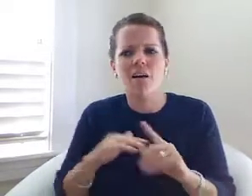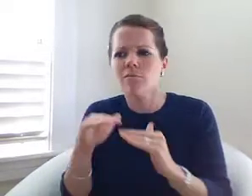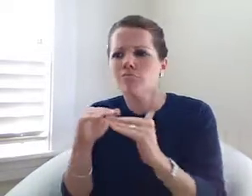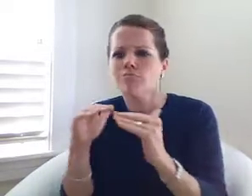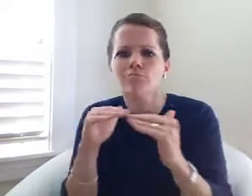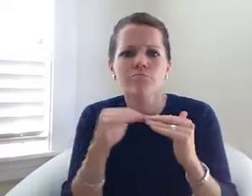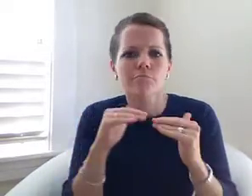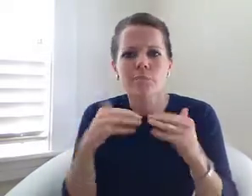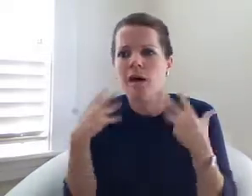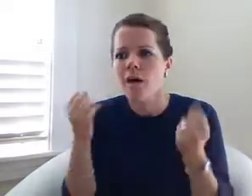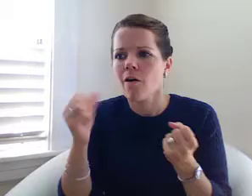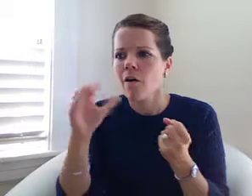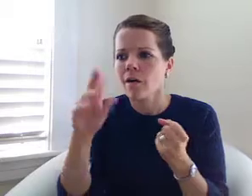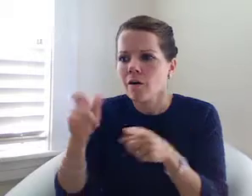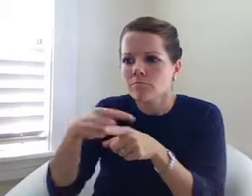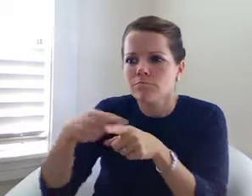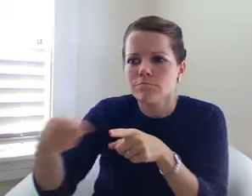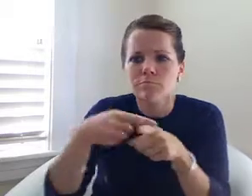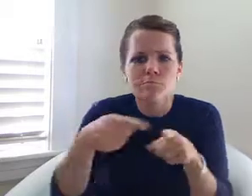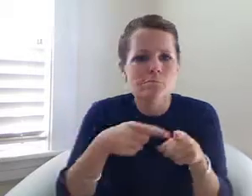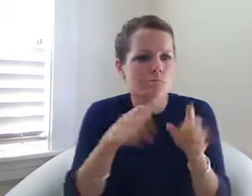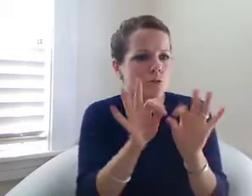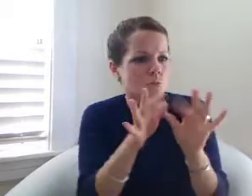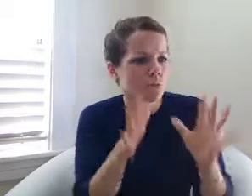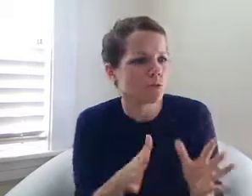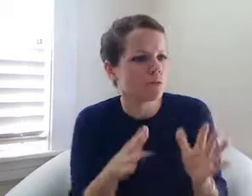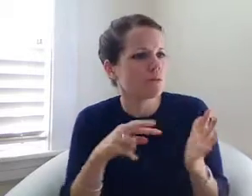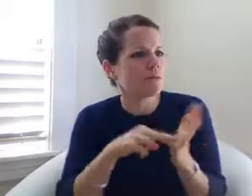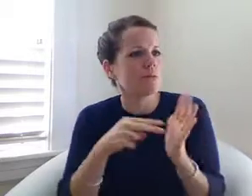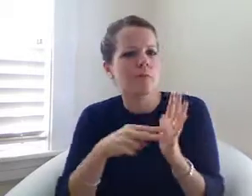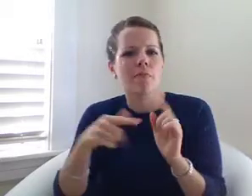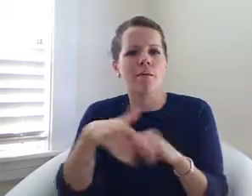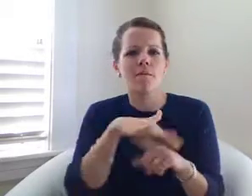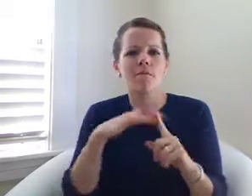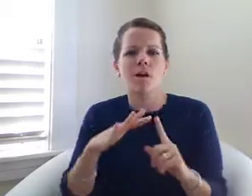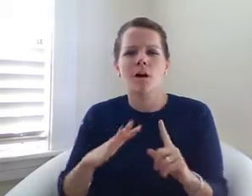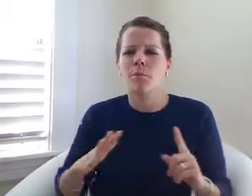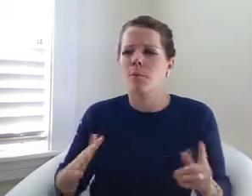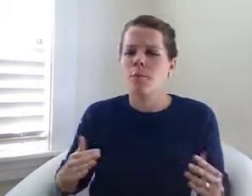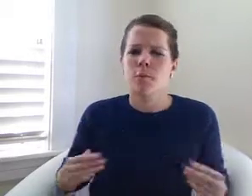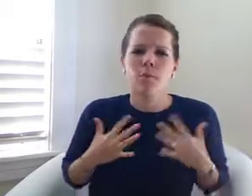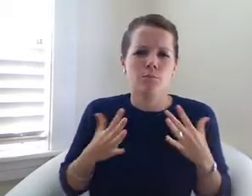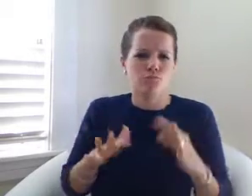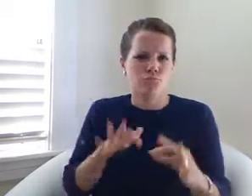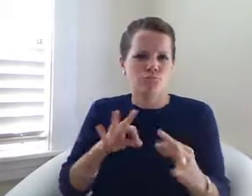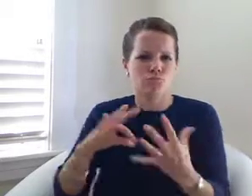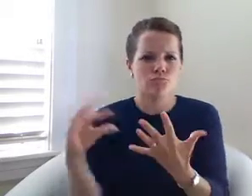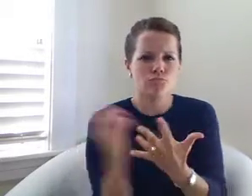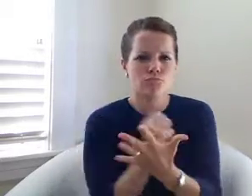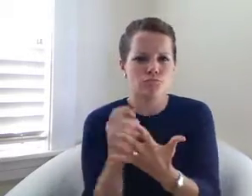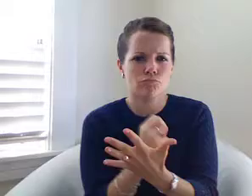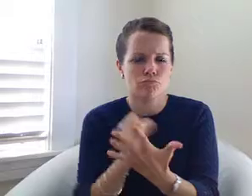rich environment in which to learn, and many of us had the sense of returning to our home communities and sharing all that we